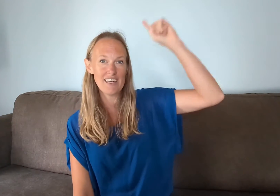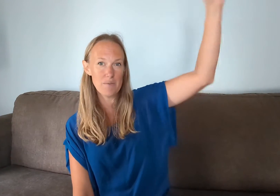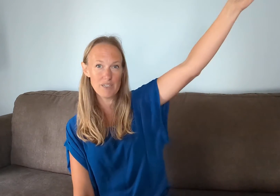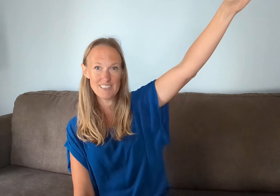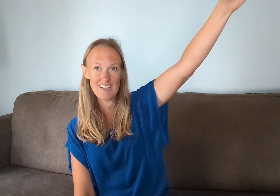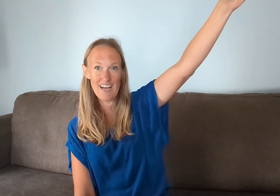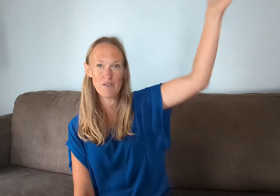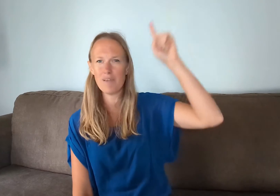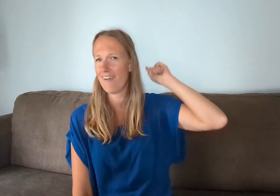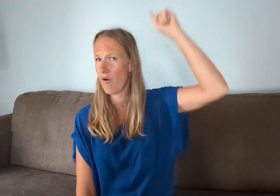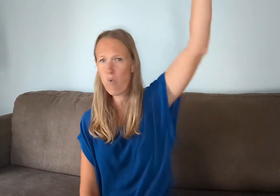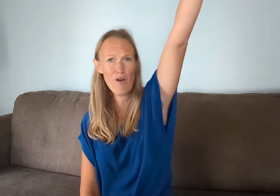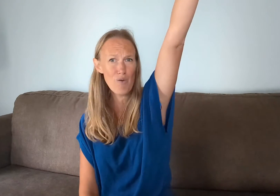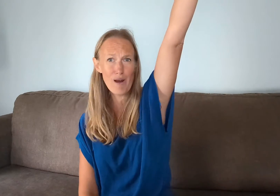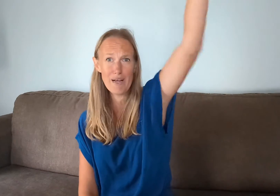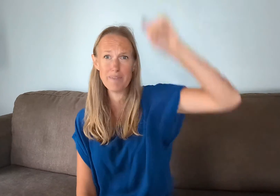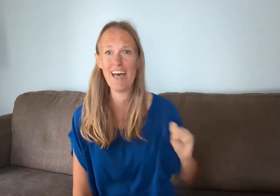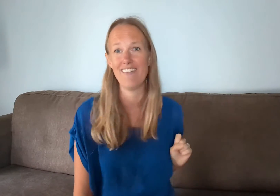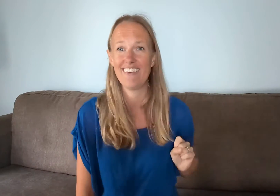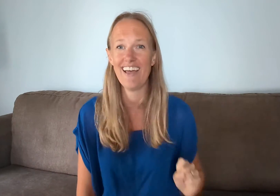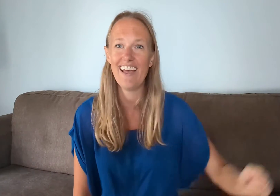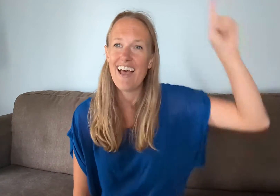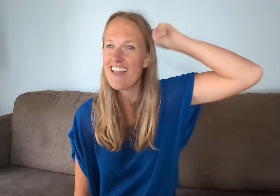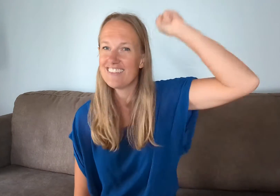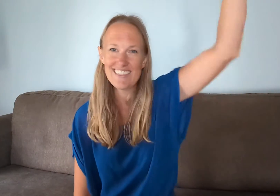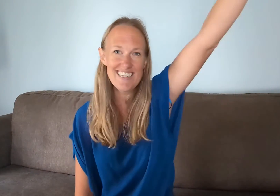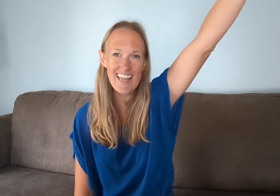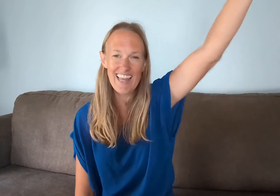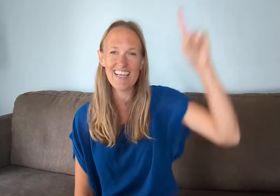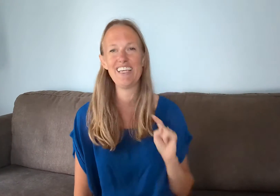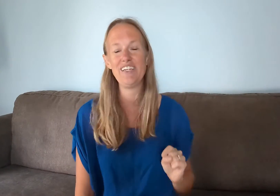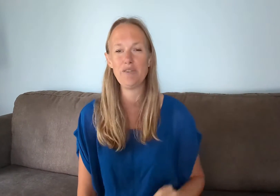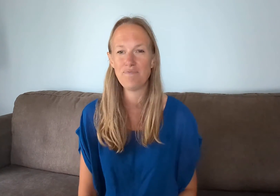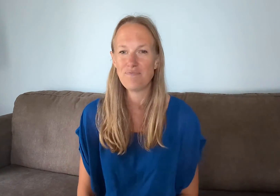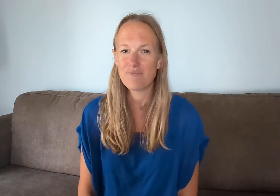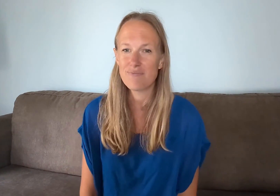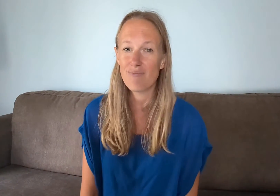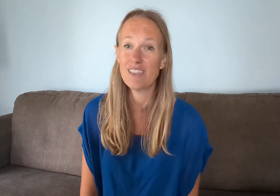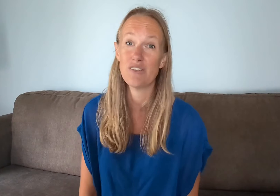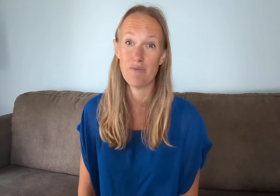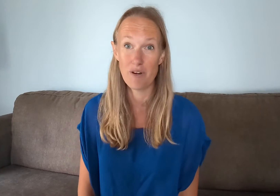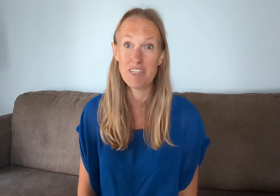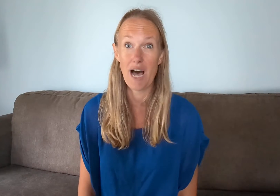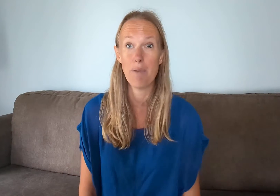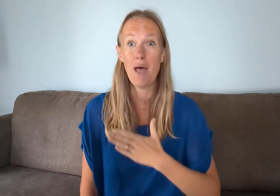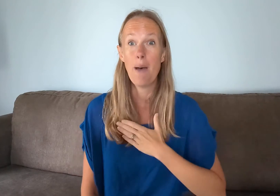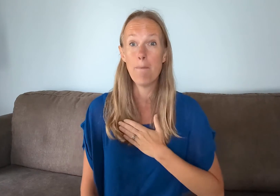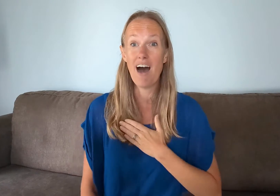in person, I would be, woo, right up to heaven, okay? There's none like you. So from the top,